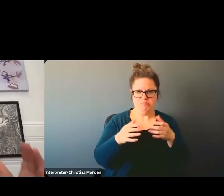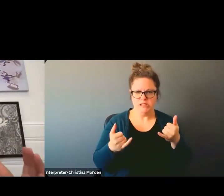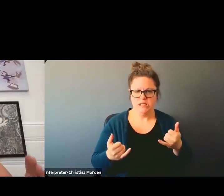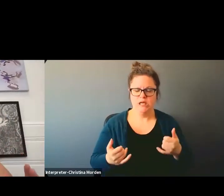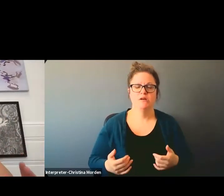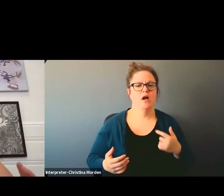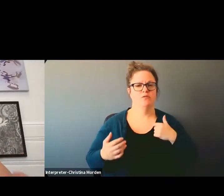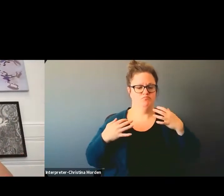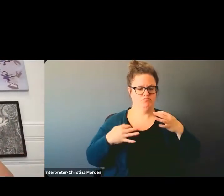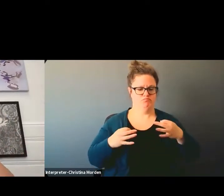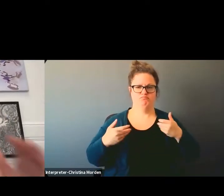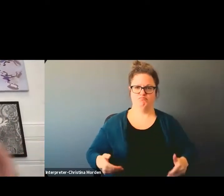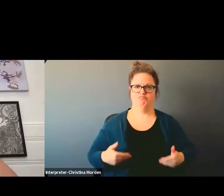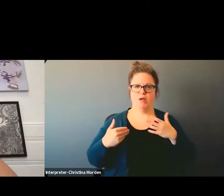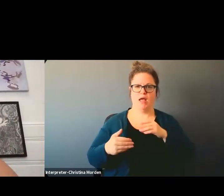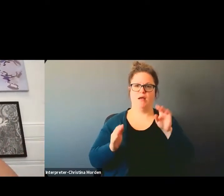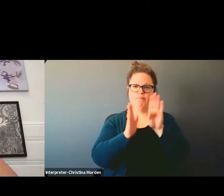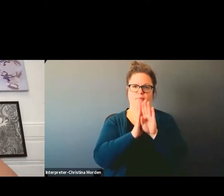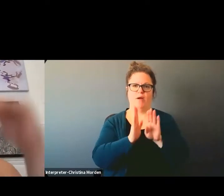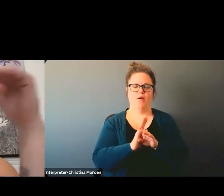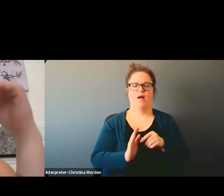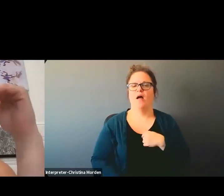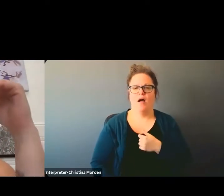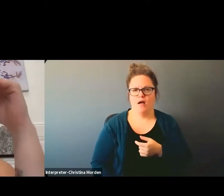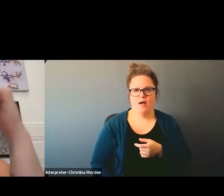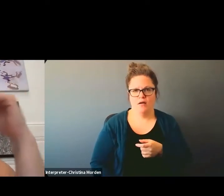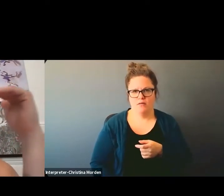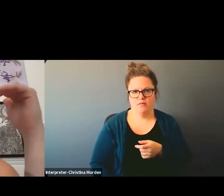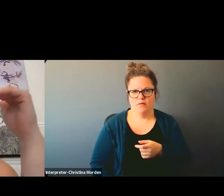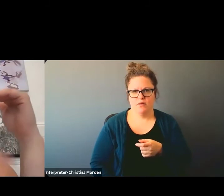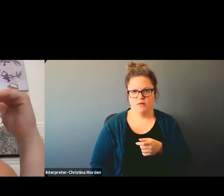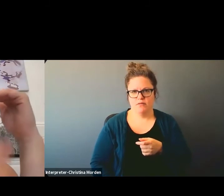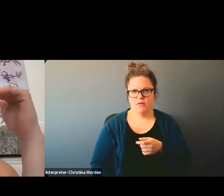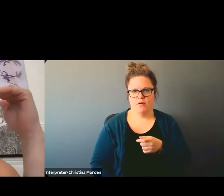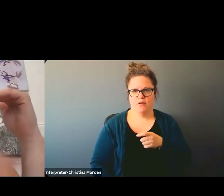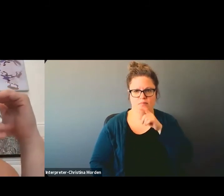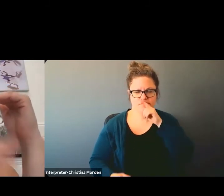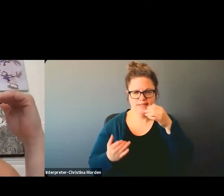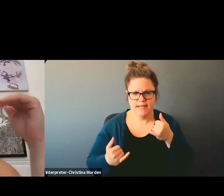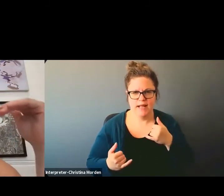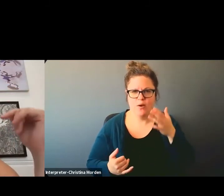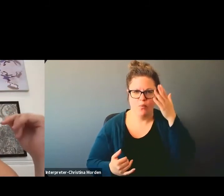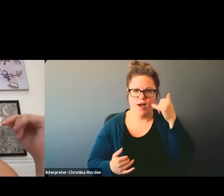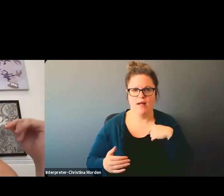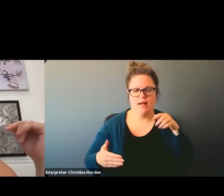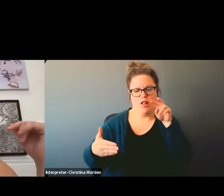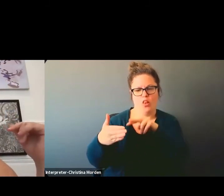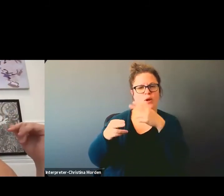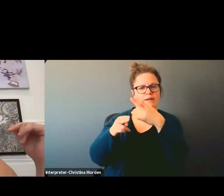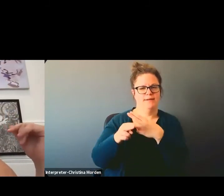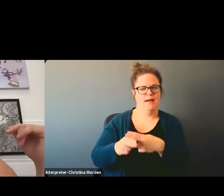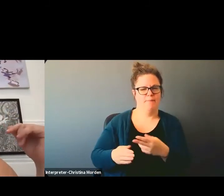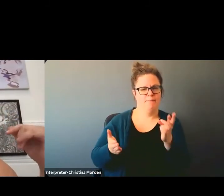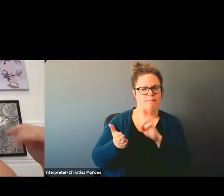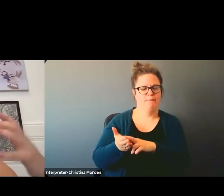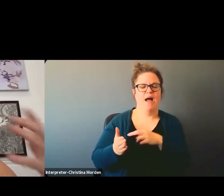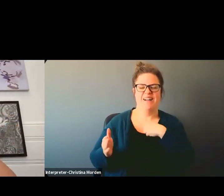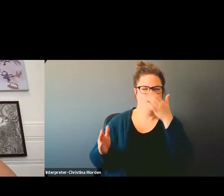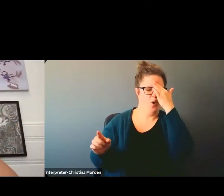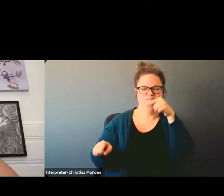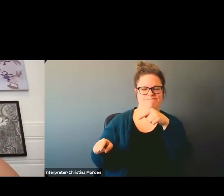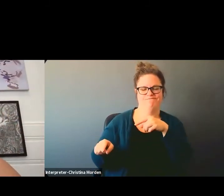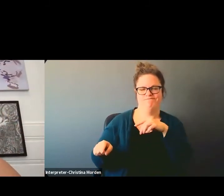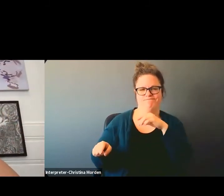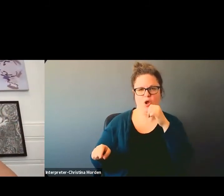and your surroundings. Now I didn't today because I looked at the list and I knew there was no one who was in the